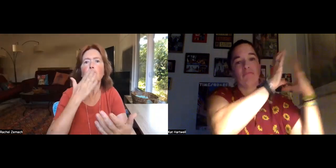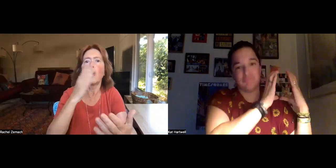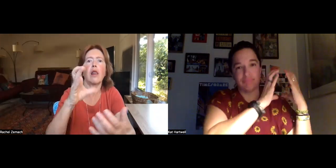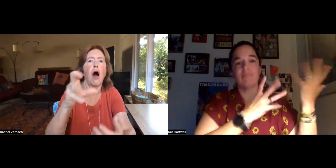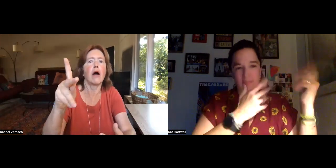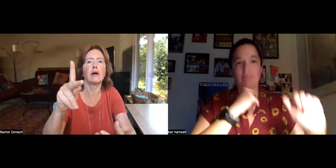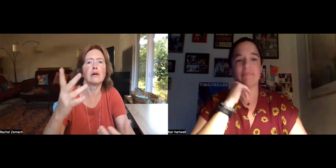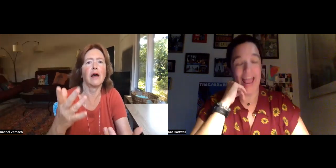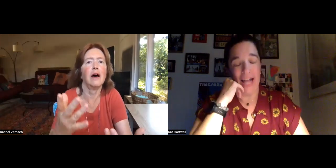good luck. Yeah.